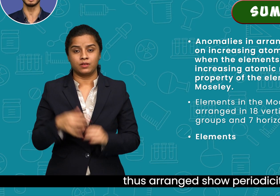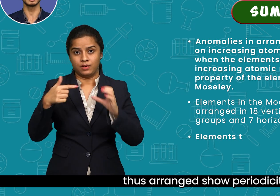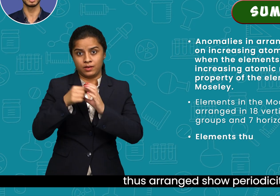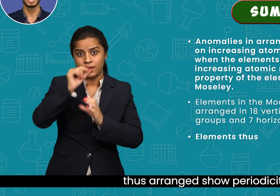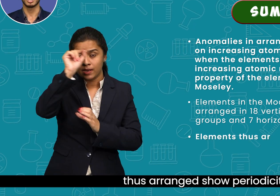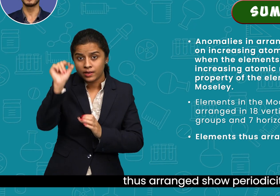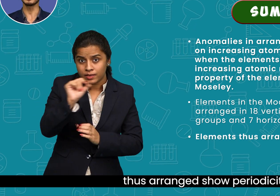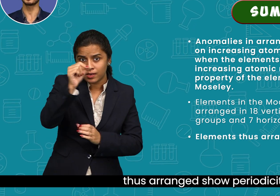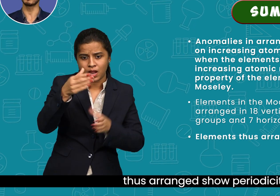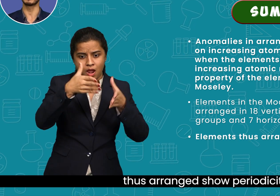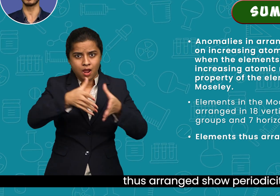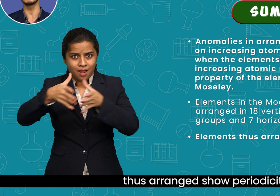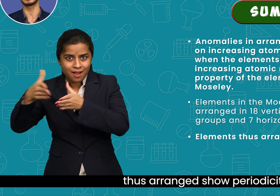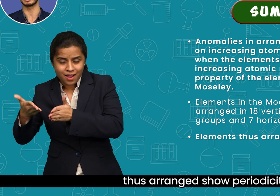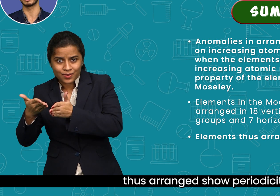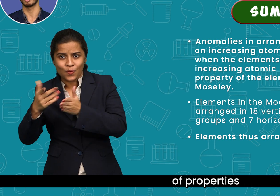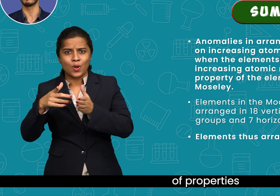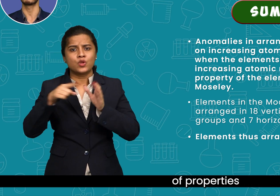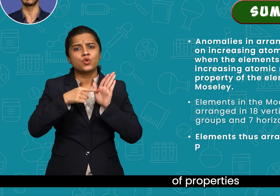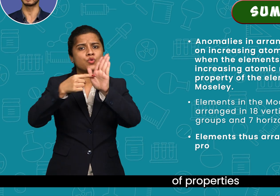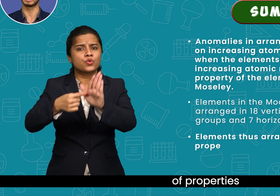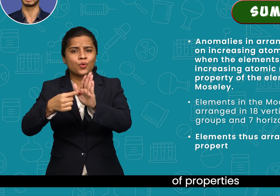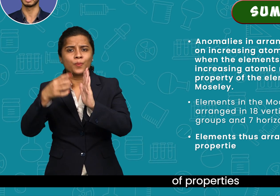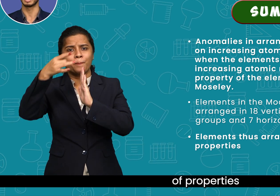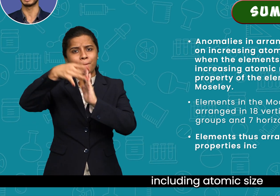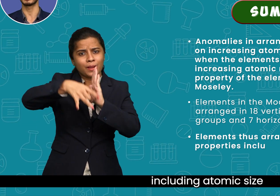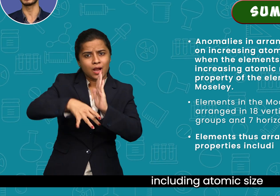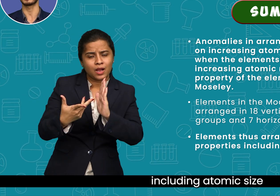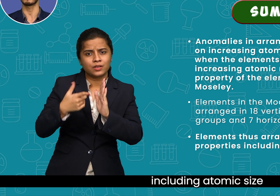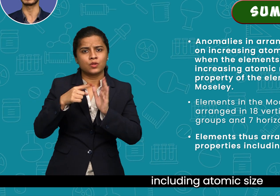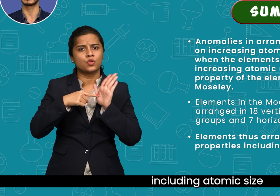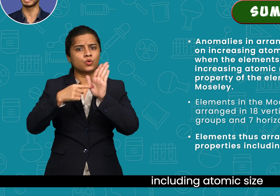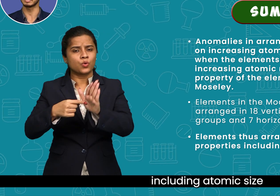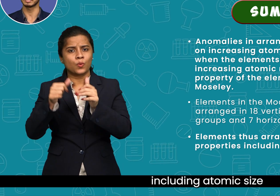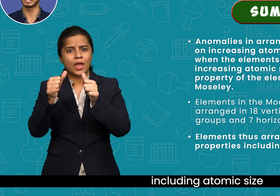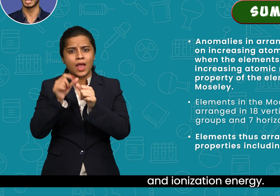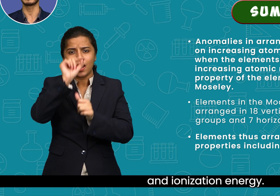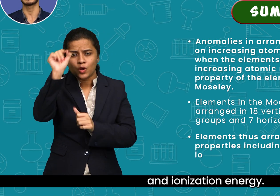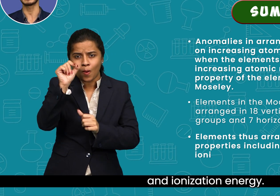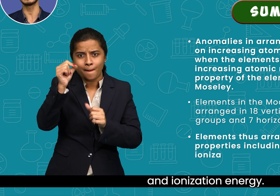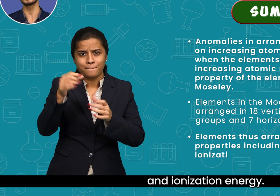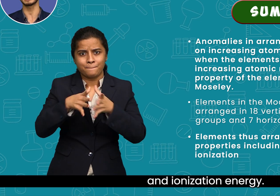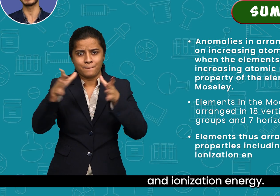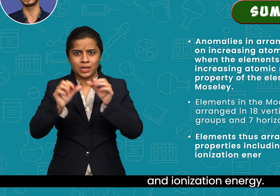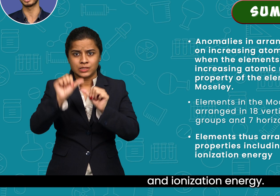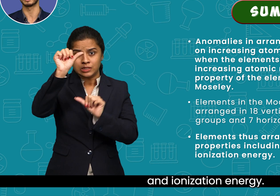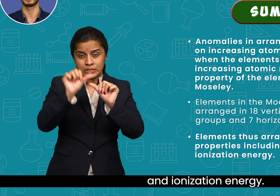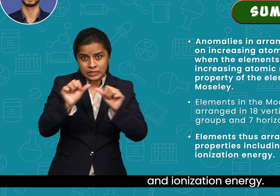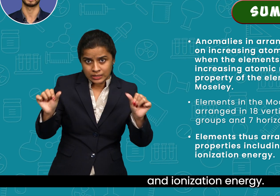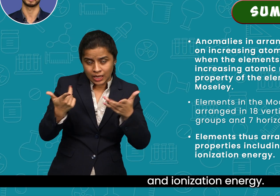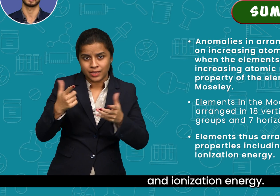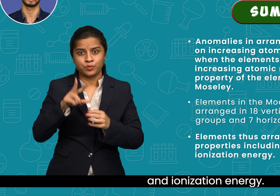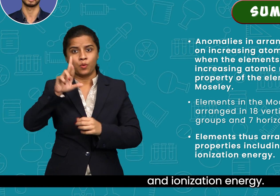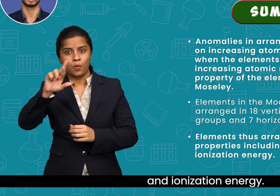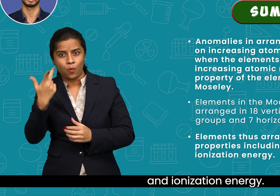Elements thus arranged show periodicity of properties including atomic size and ionization energy.